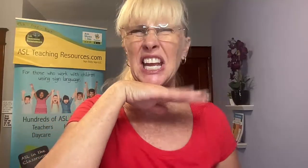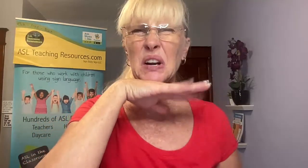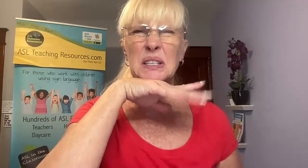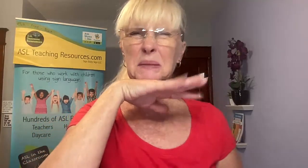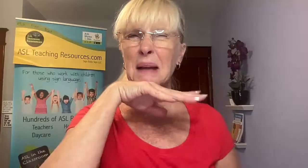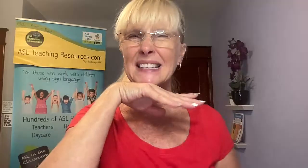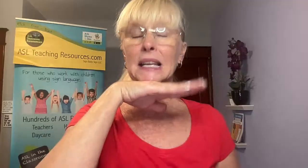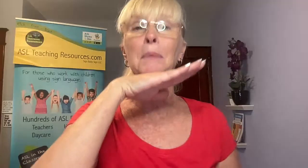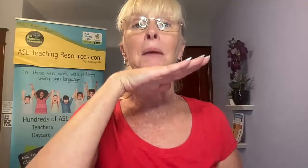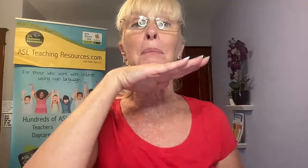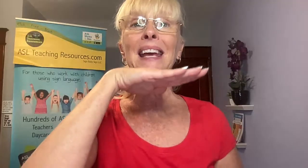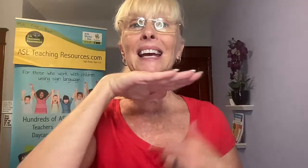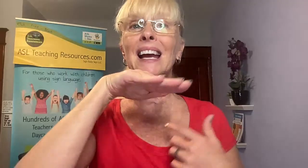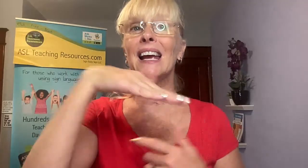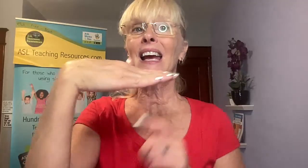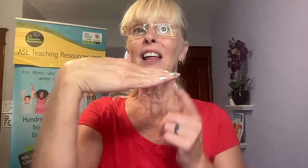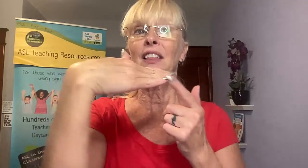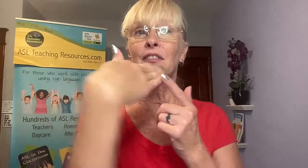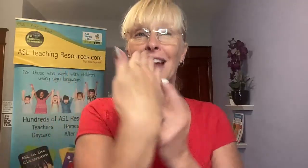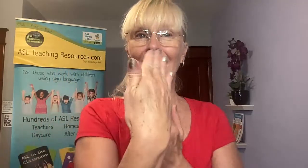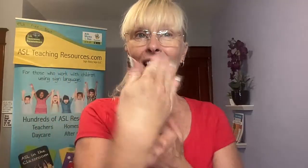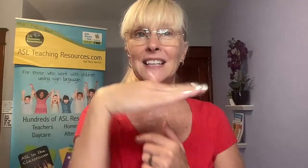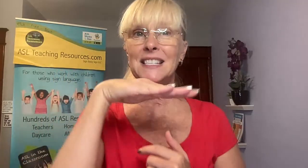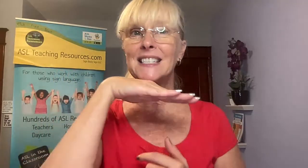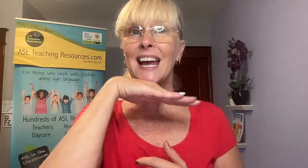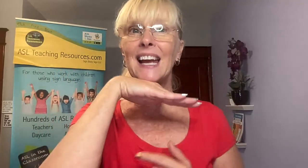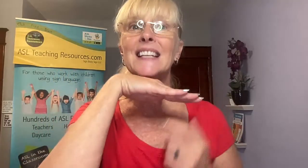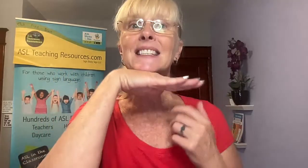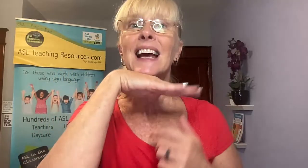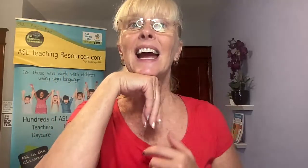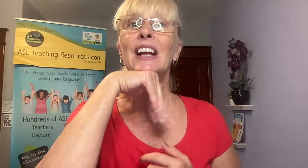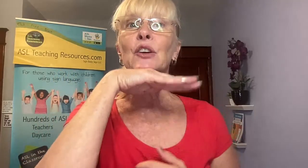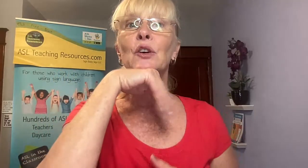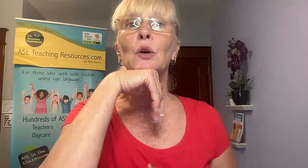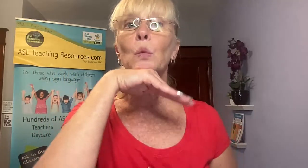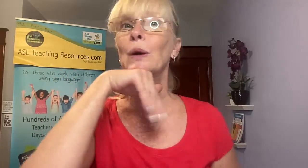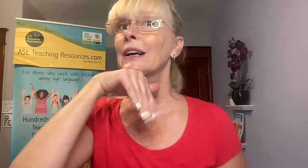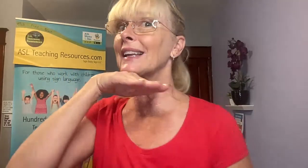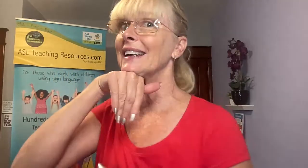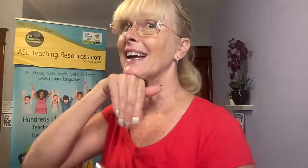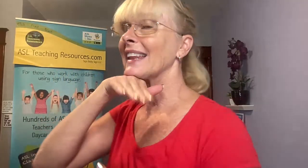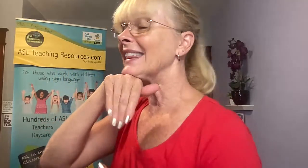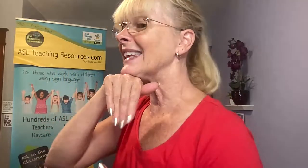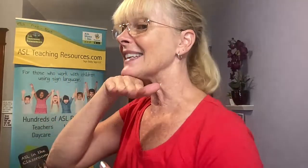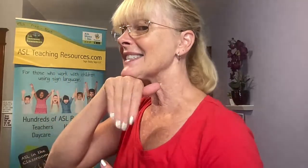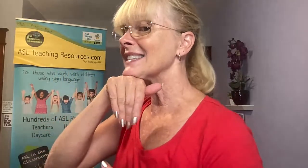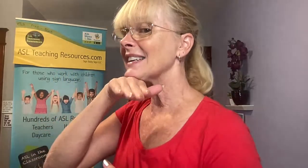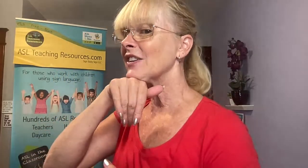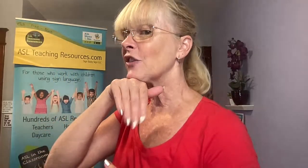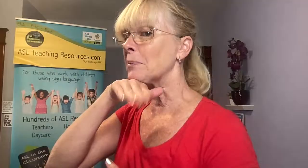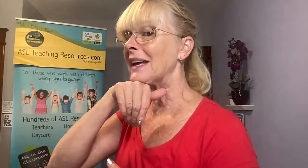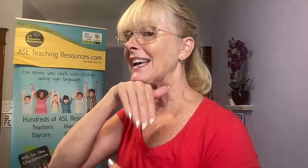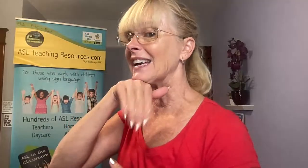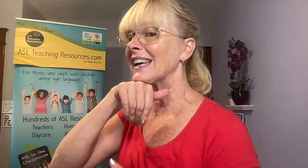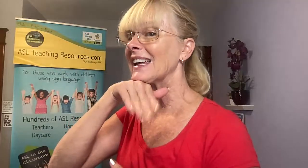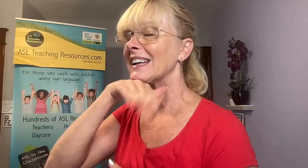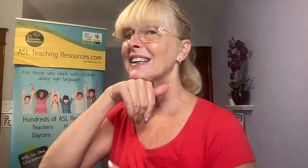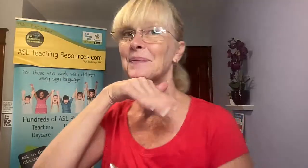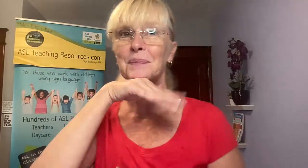or it's messy, but a pig, the flat hand stays, and you're going to wiggle it like this for pig.